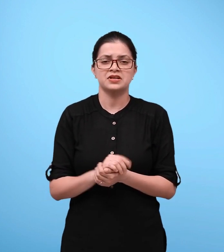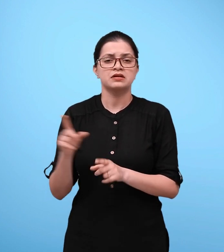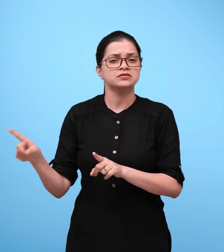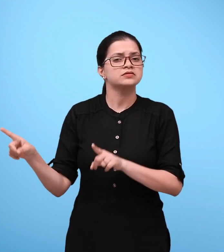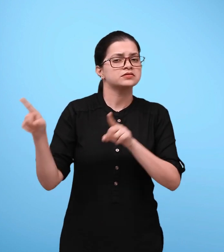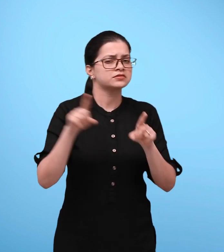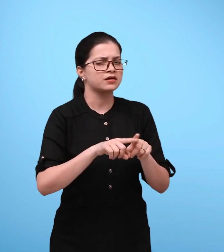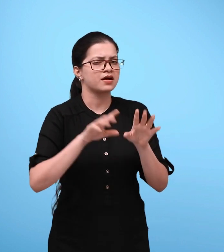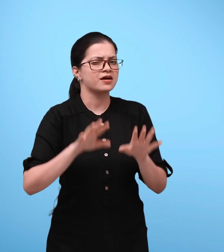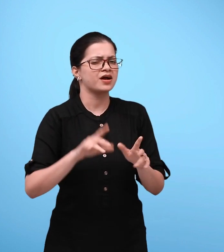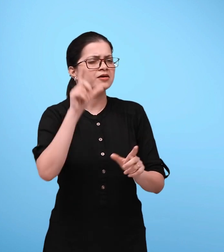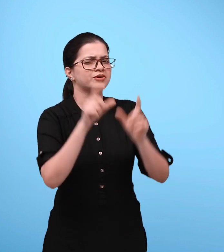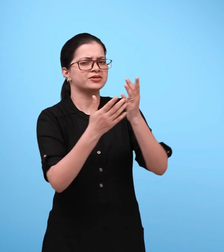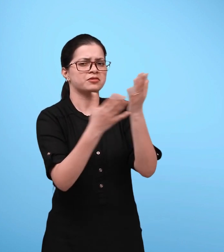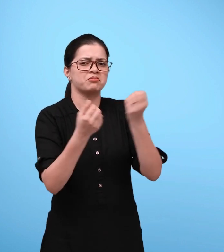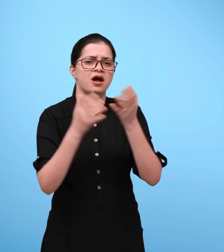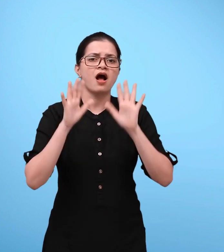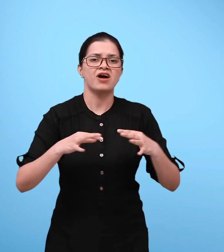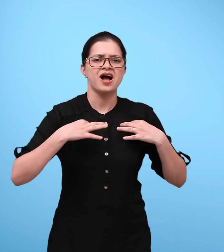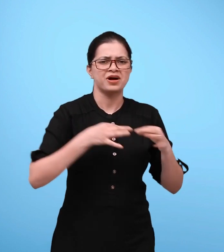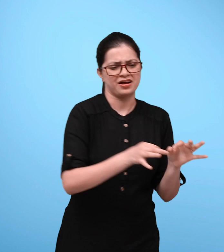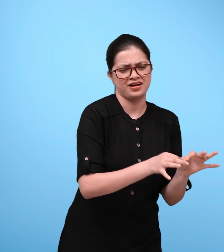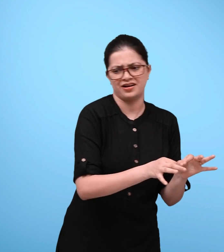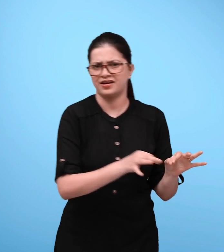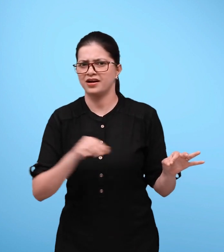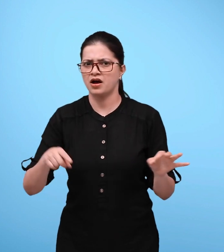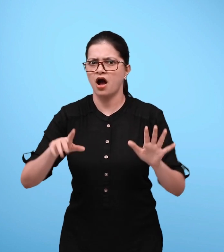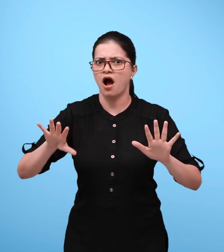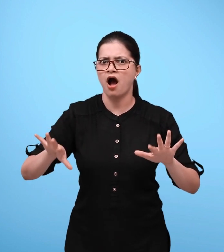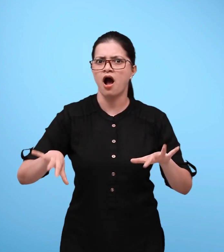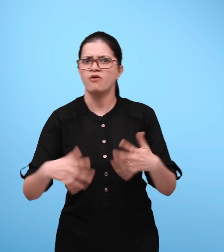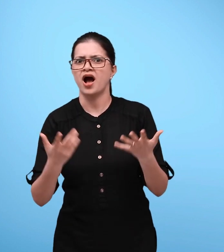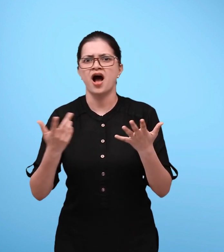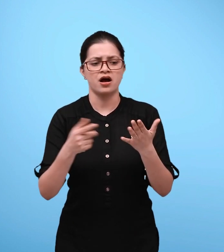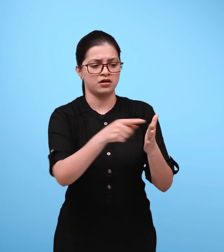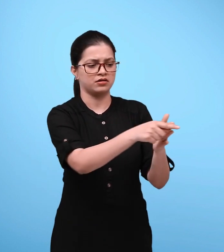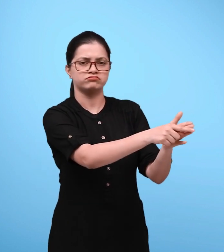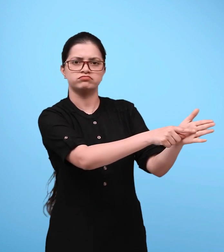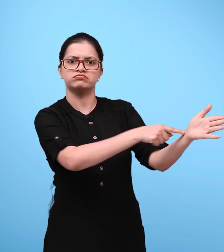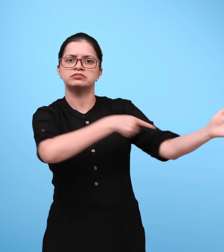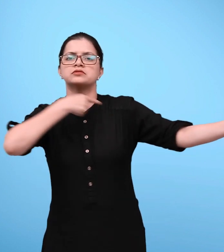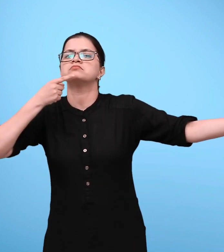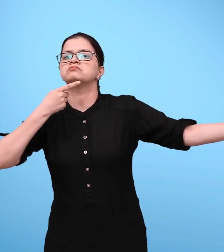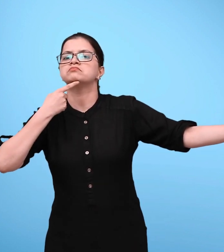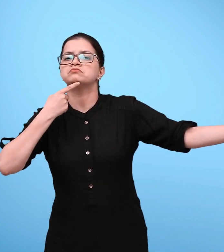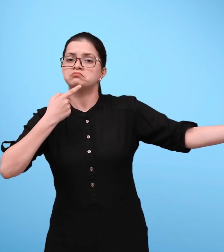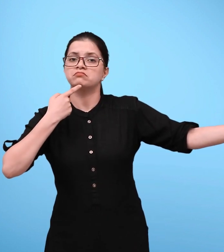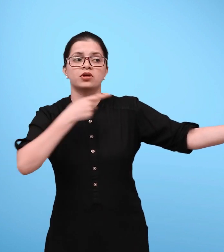People measured a yard of cloth by the distance between the end of the outstretched arm and their chin.